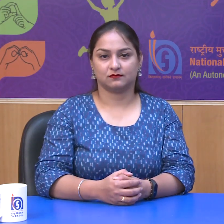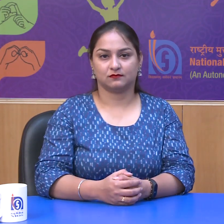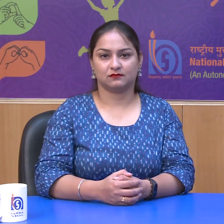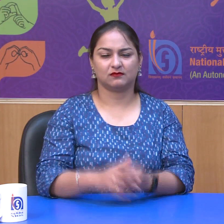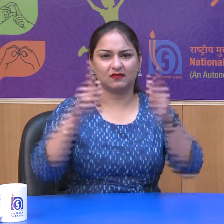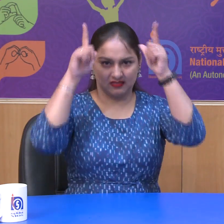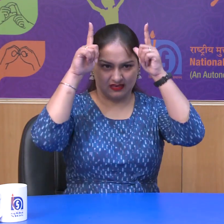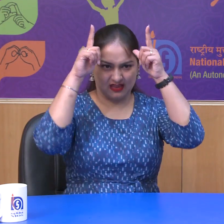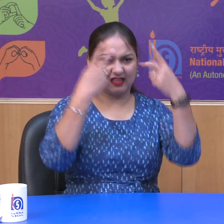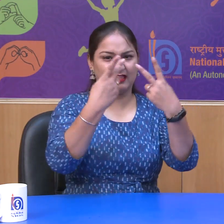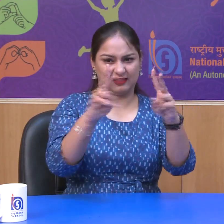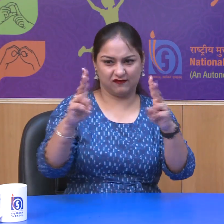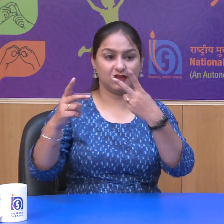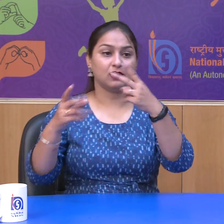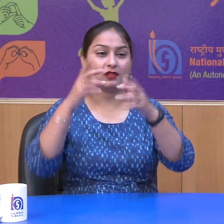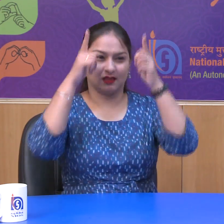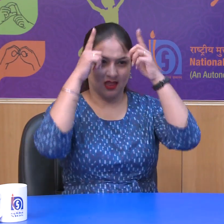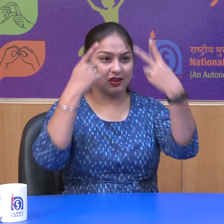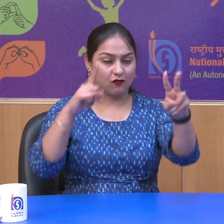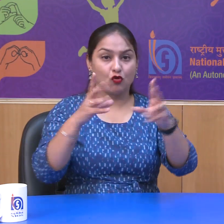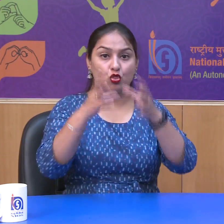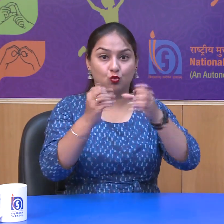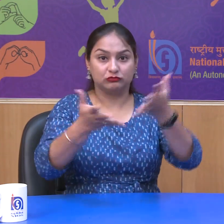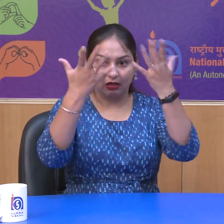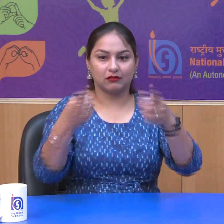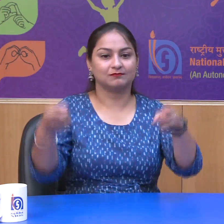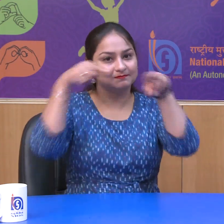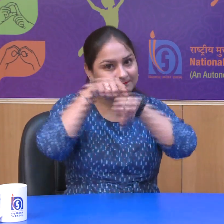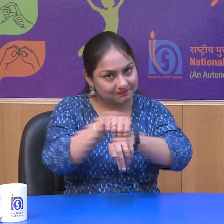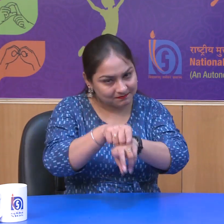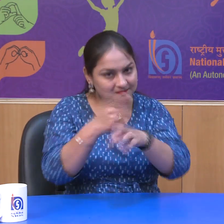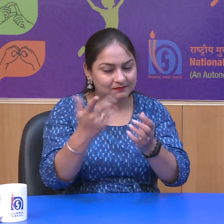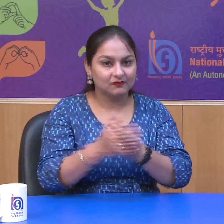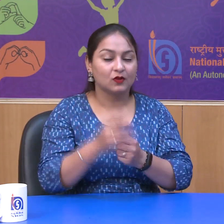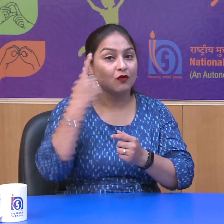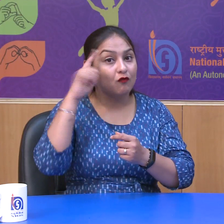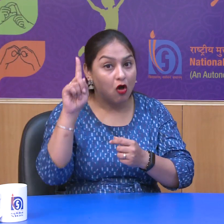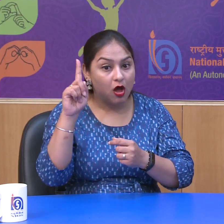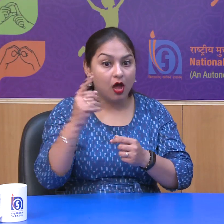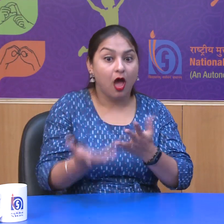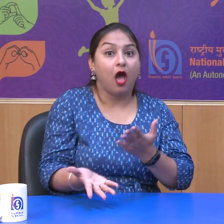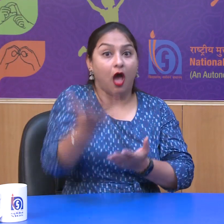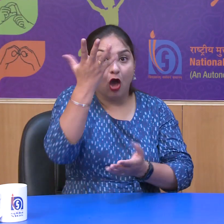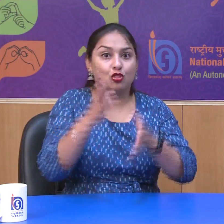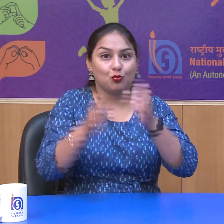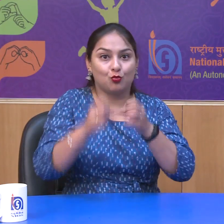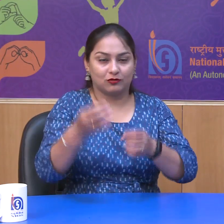cross-breeding of indigenous cows with high milk-yielding European breed.